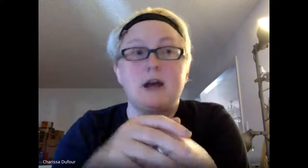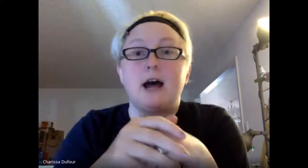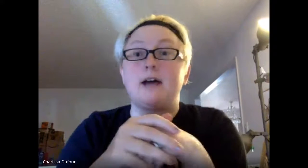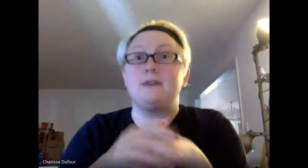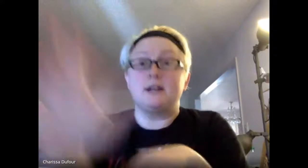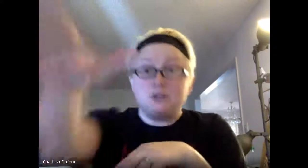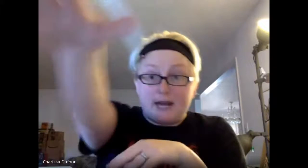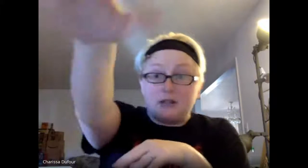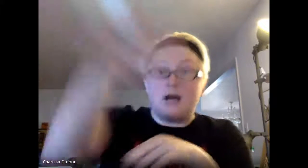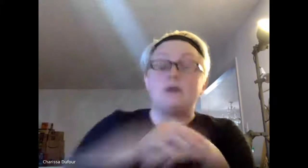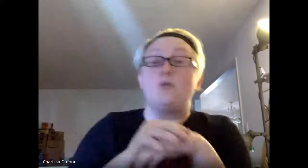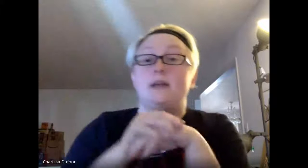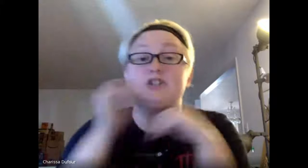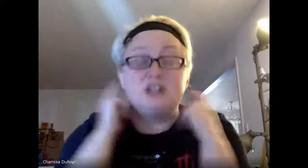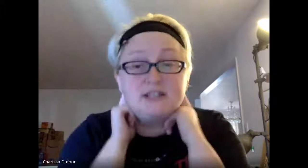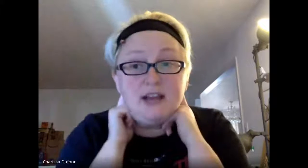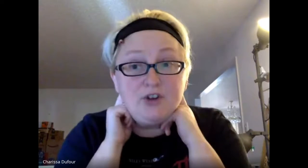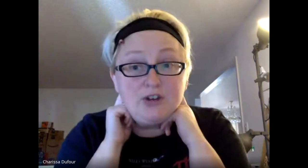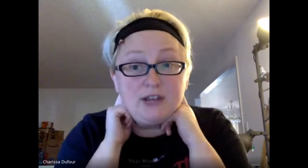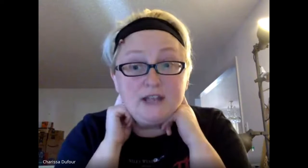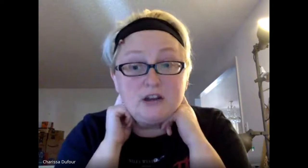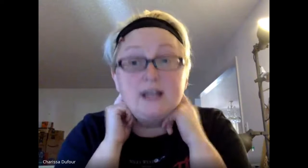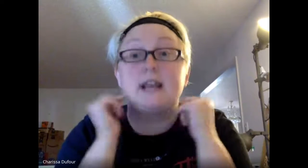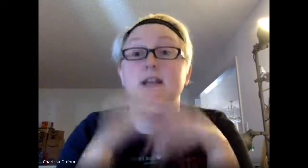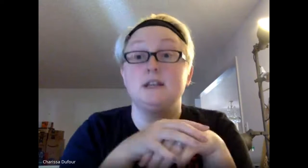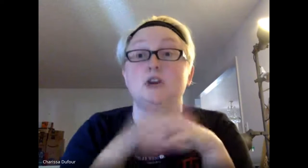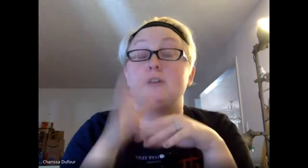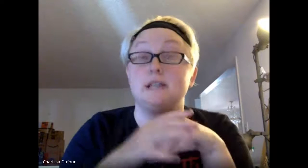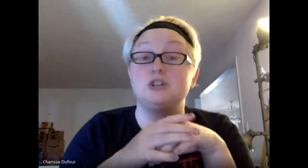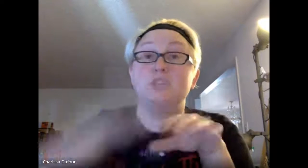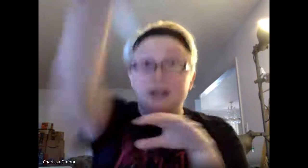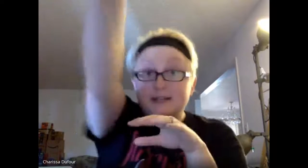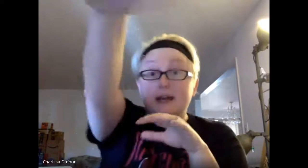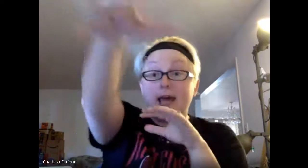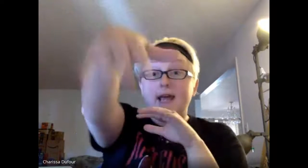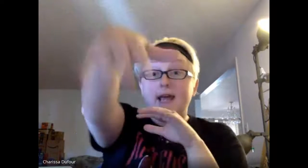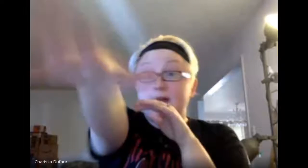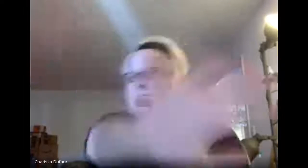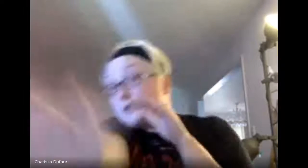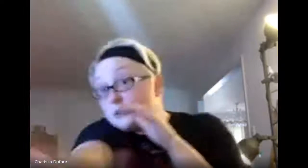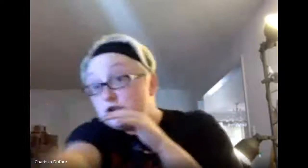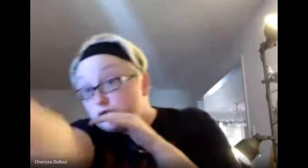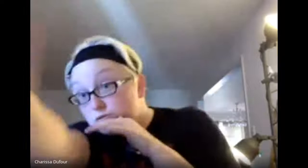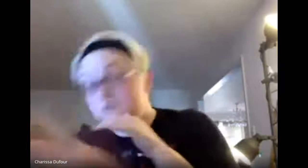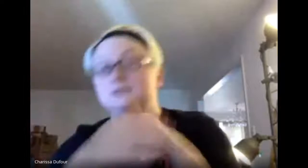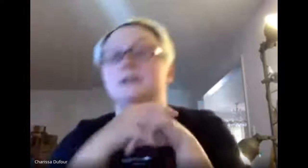that a lot when she doesn't have her hearing aids on and I need her attention. And it's a, hey, you. Yeah. You know?